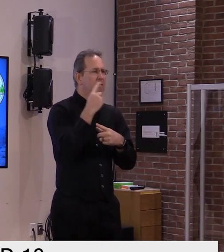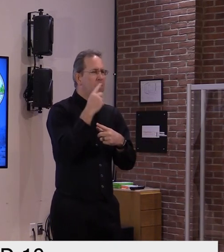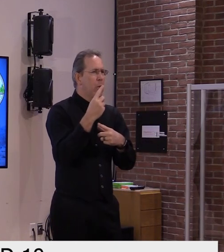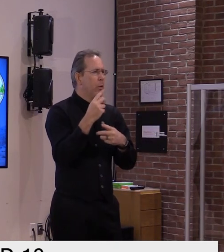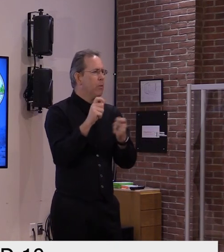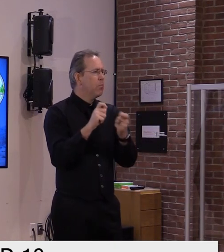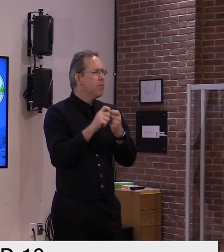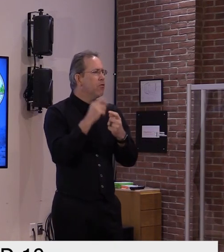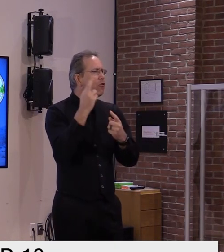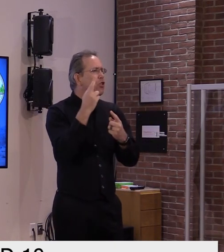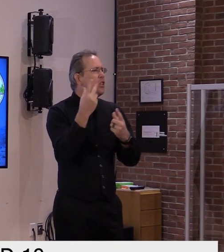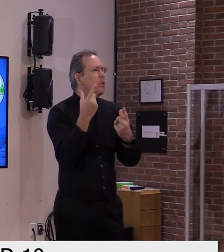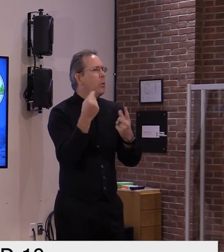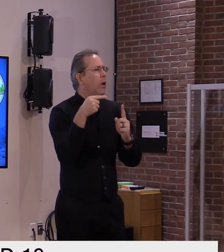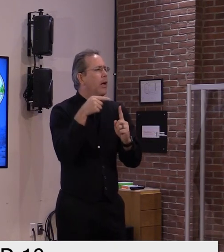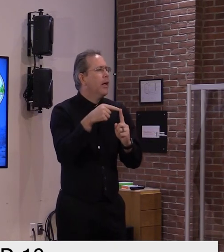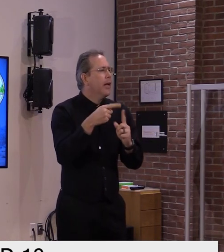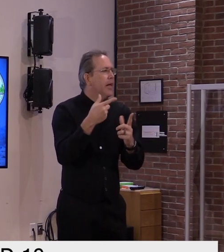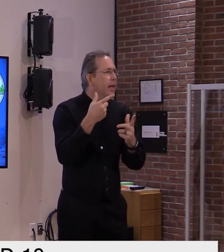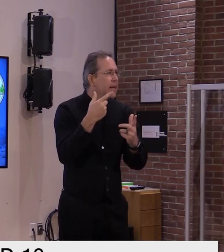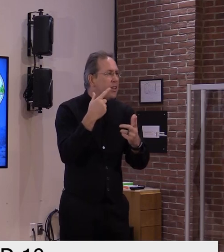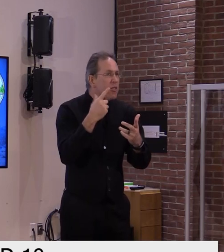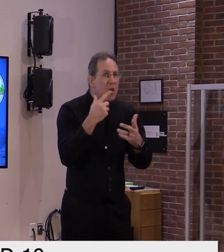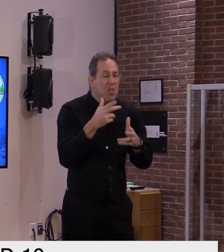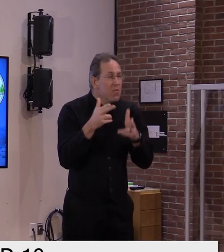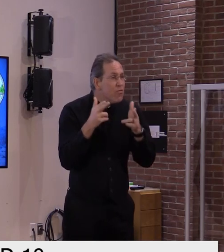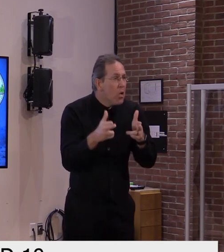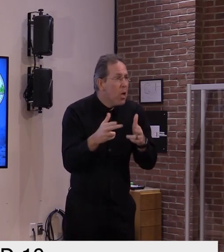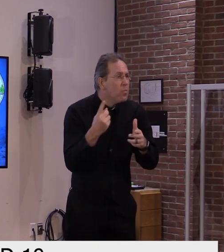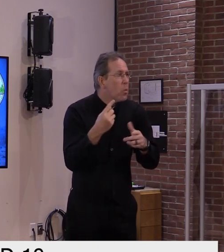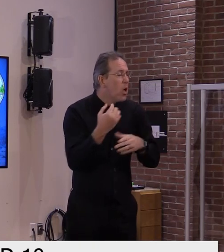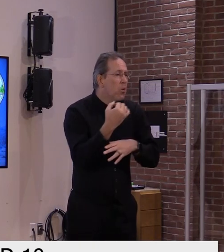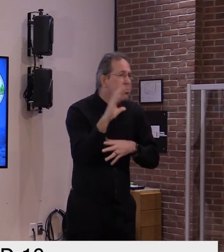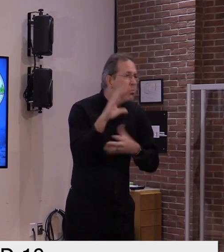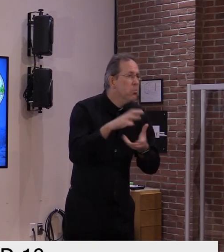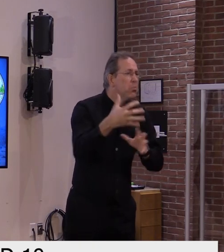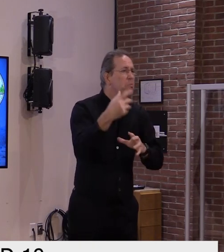it's how they're used, less the fact that they were sold.